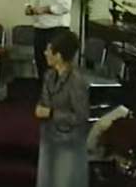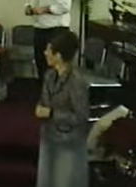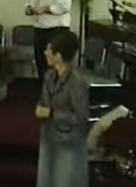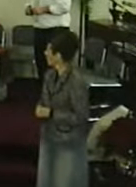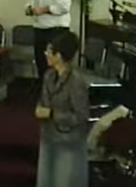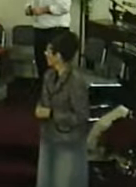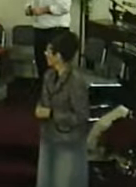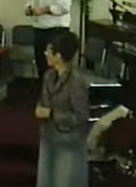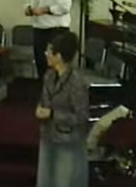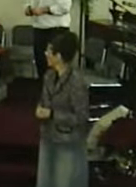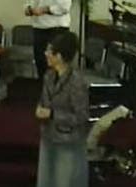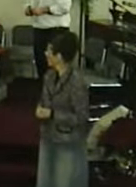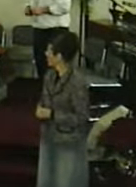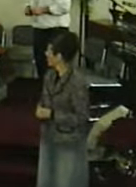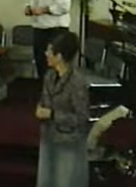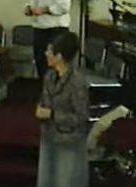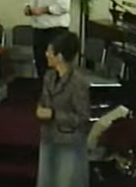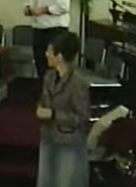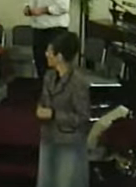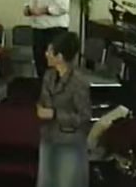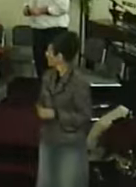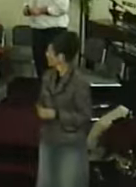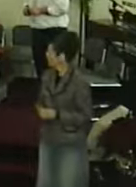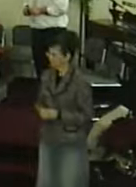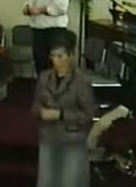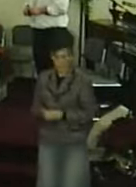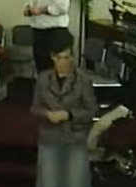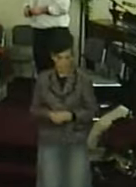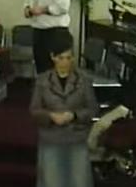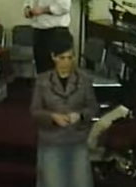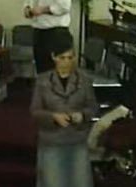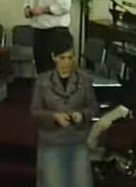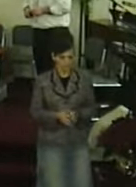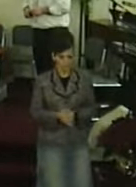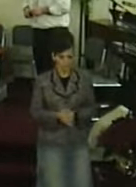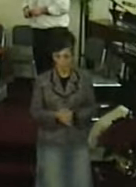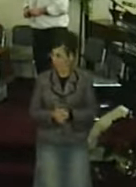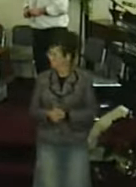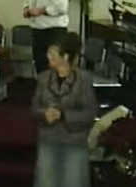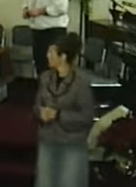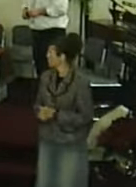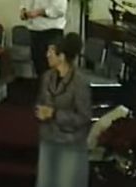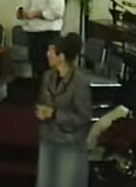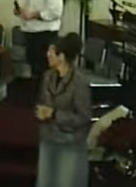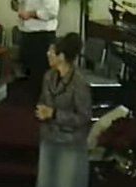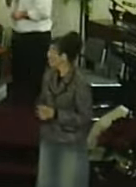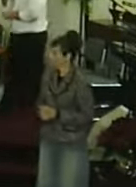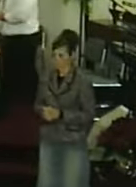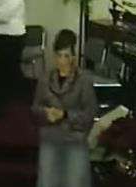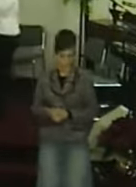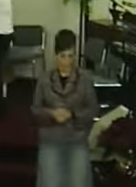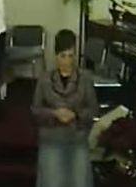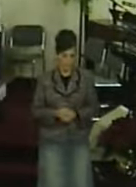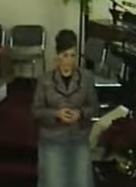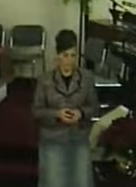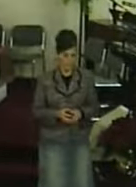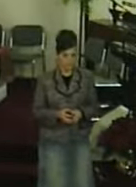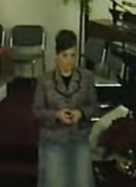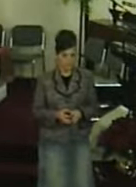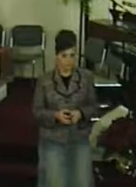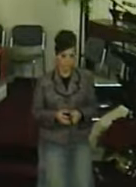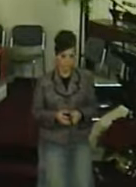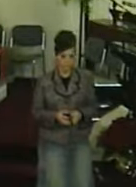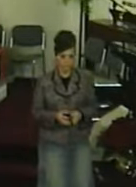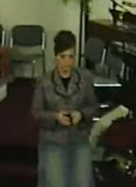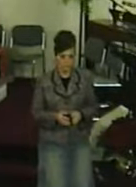team. So if you can see me tonight, I'll have rules and have a sign-up sheet for you. Thank you. All right. Thank you, Sister